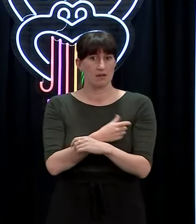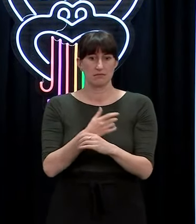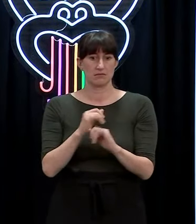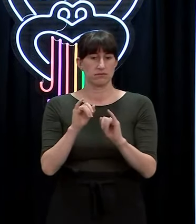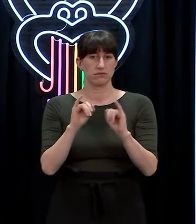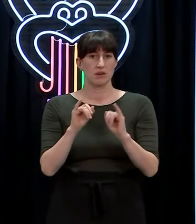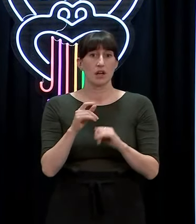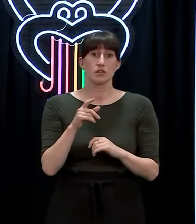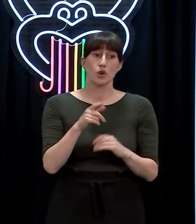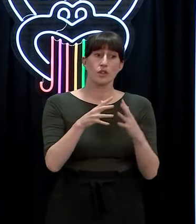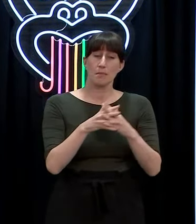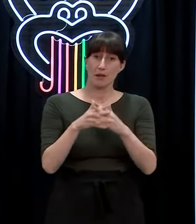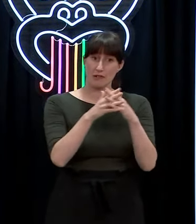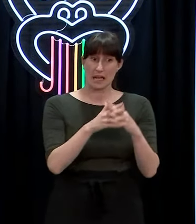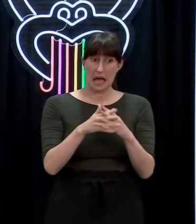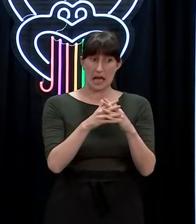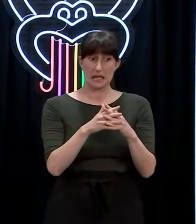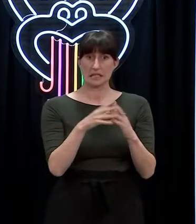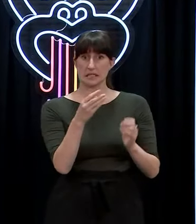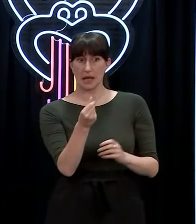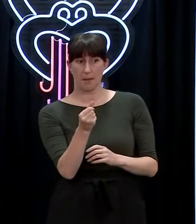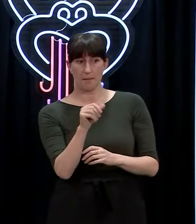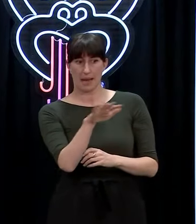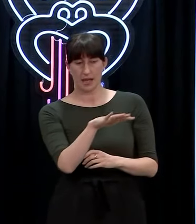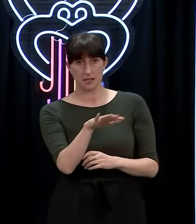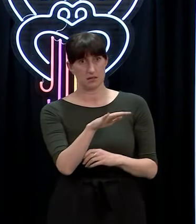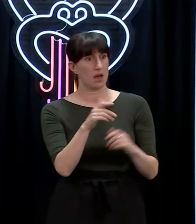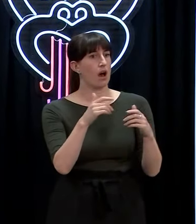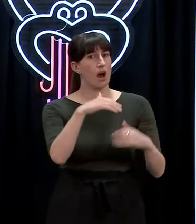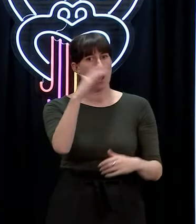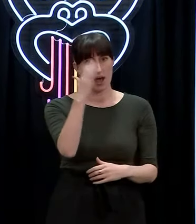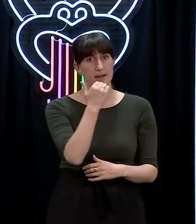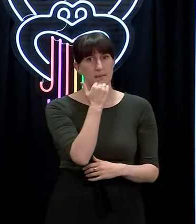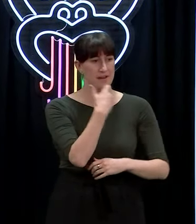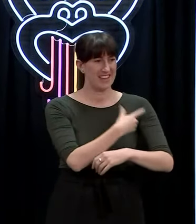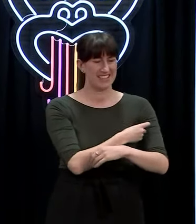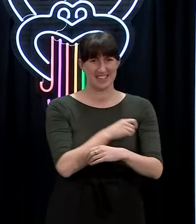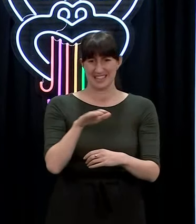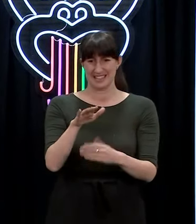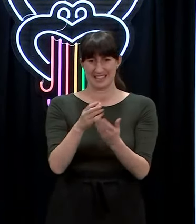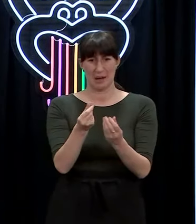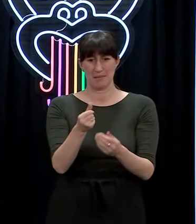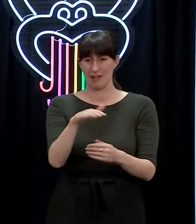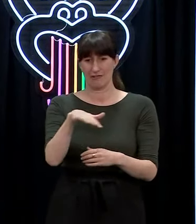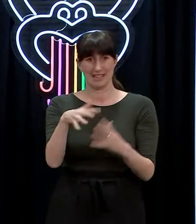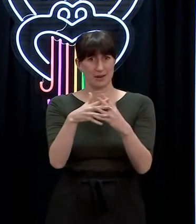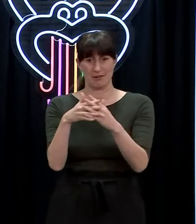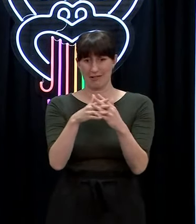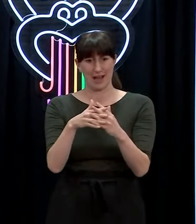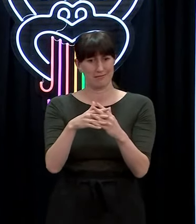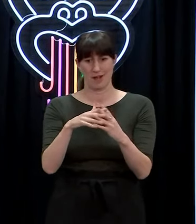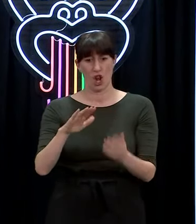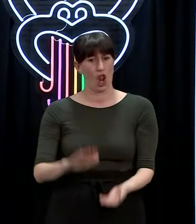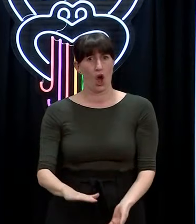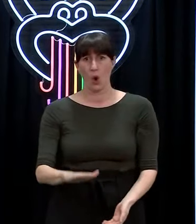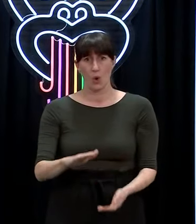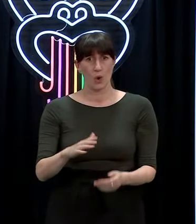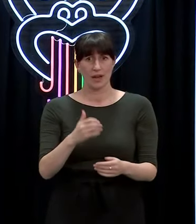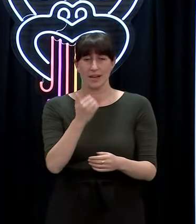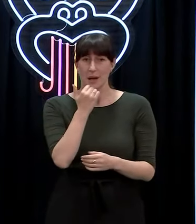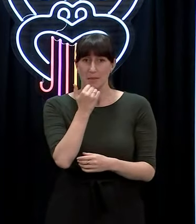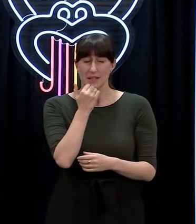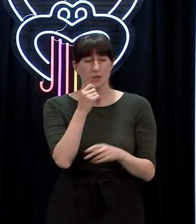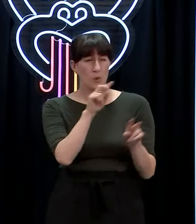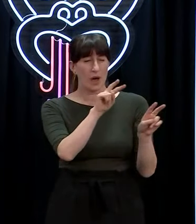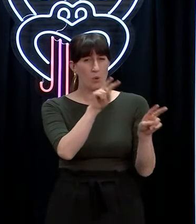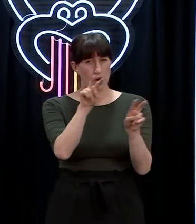high vaccination rates in some areas and very low vaccination rates in others. So yes, of course, we look internationally at that. What